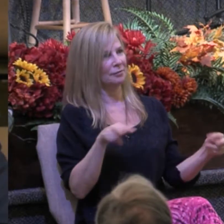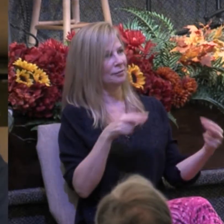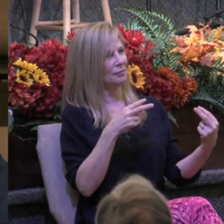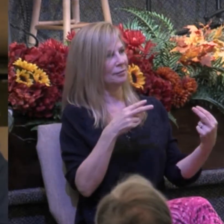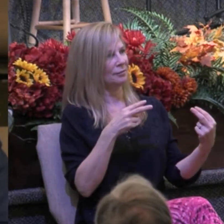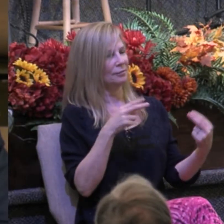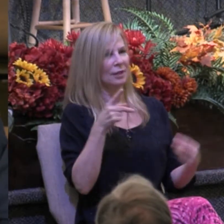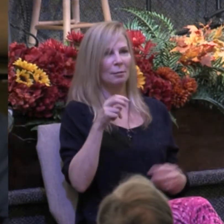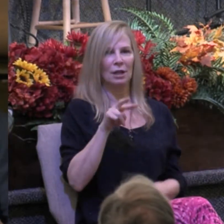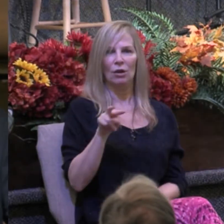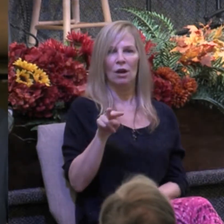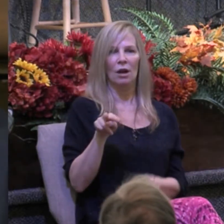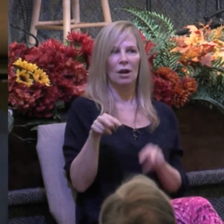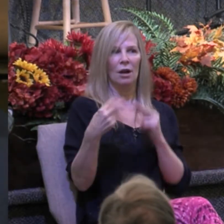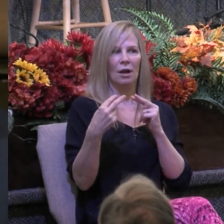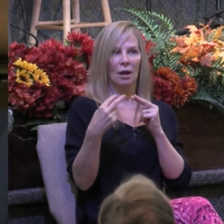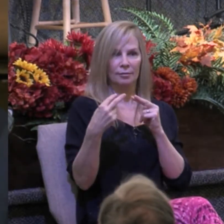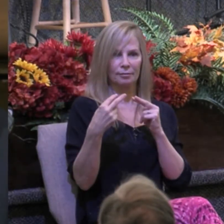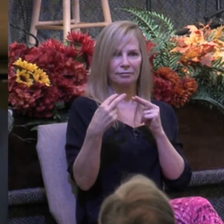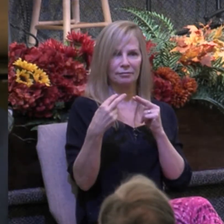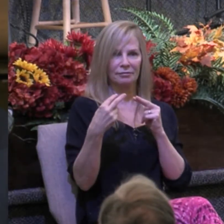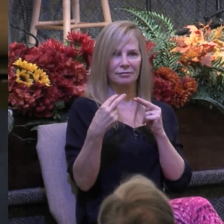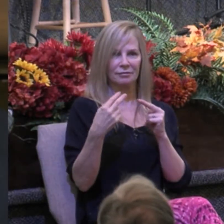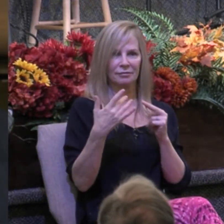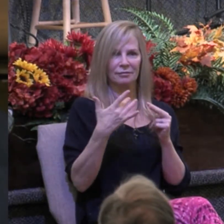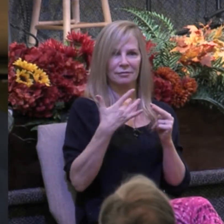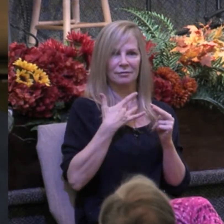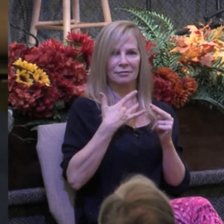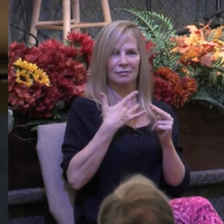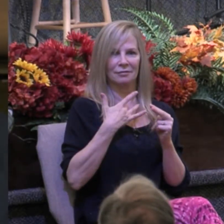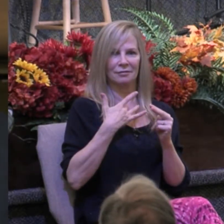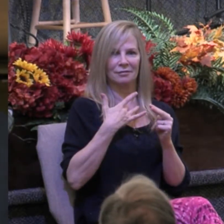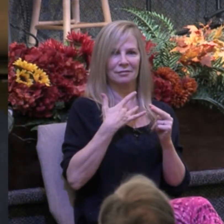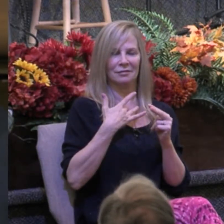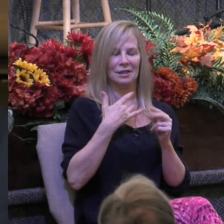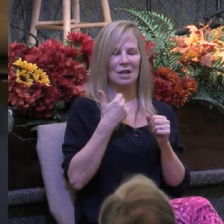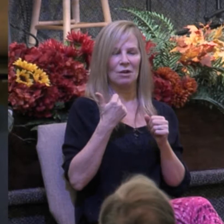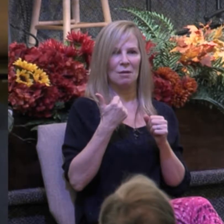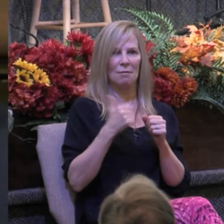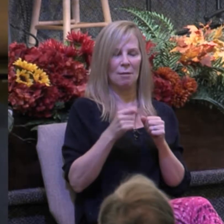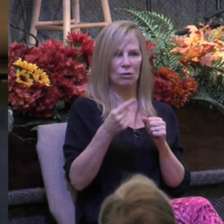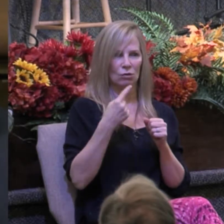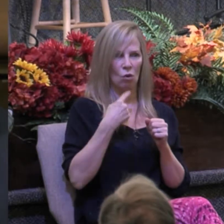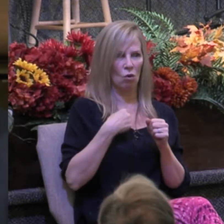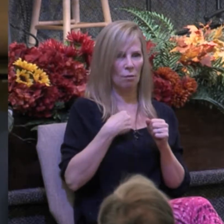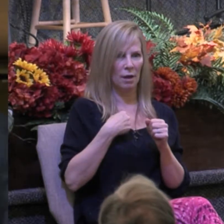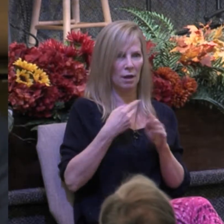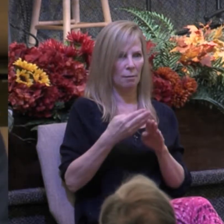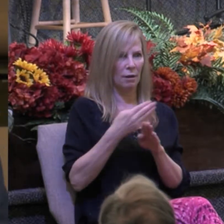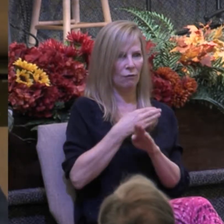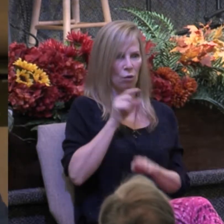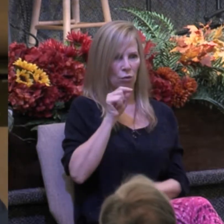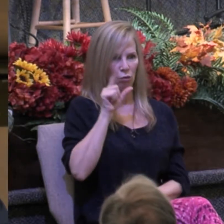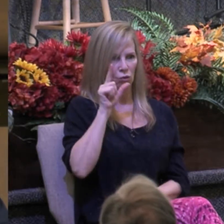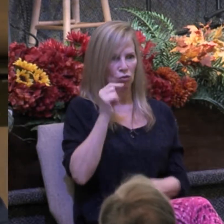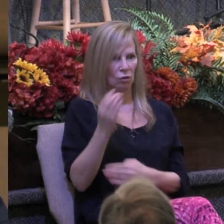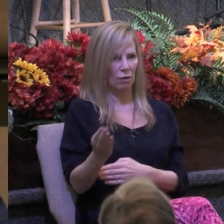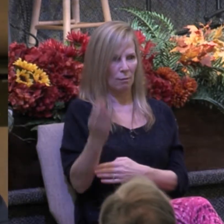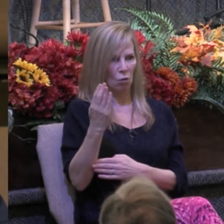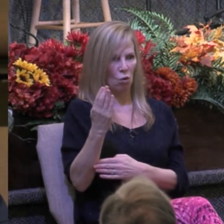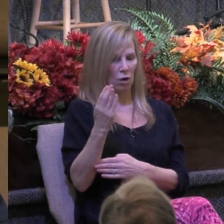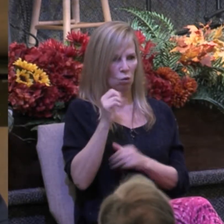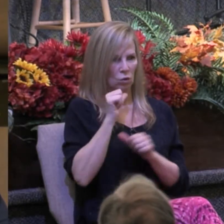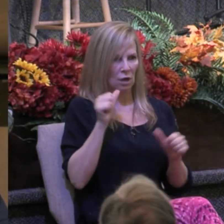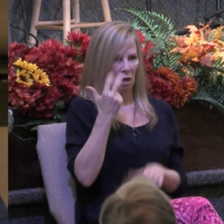Peter remembered the word of the Lord, how he had told him, Before a rooster crows today, you'll deny me three times. And Peter went out and